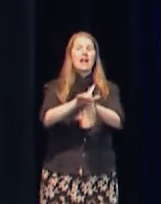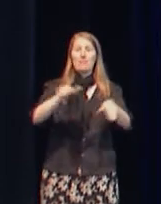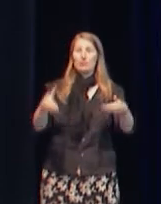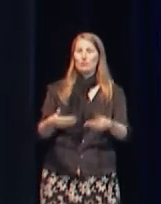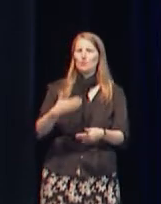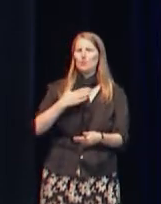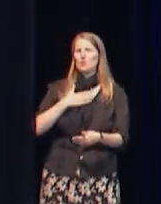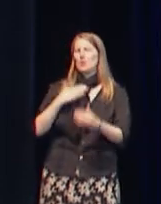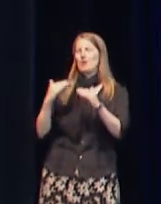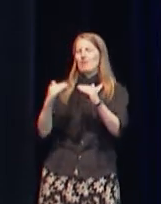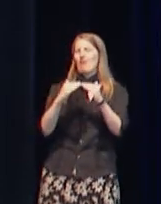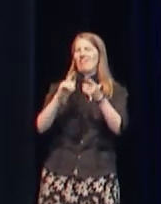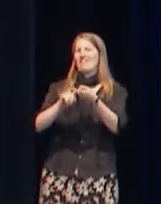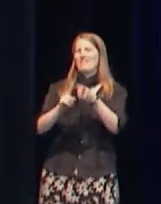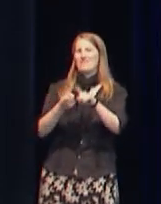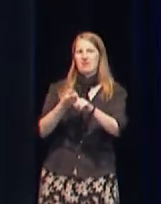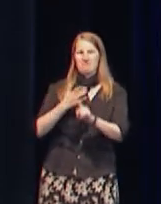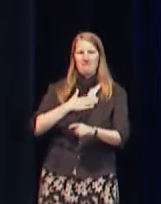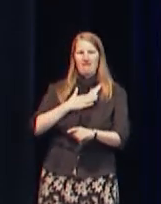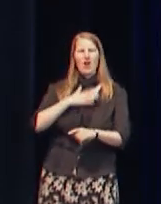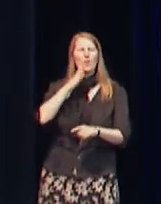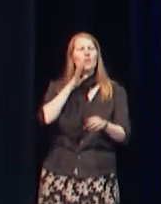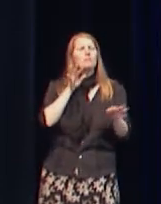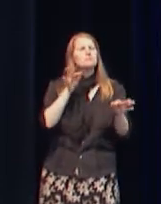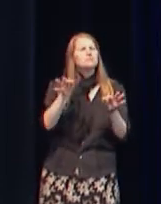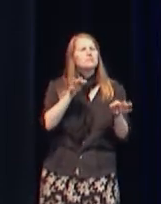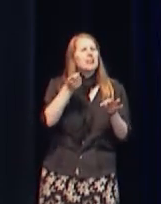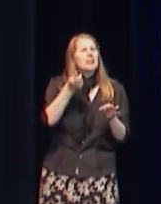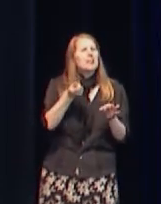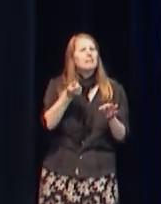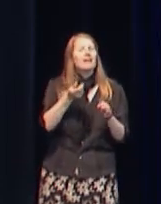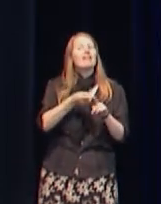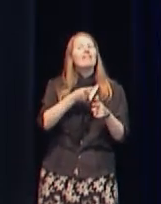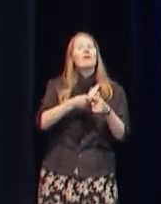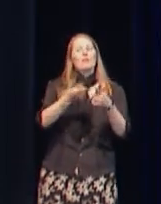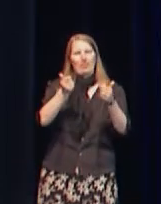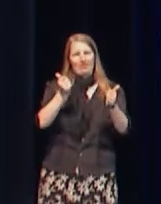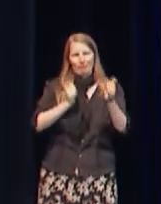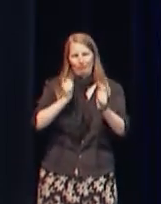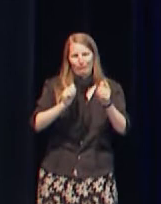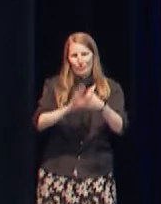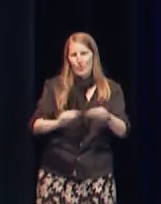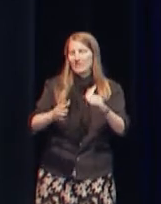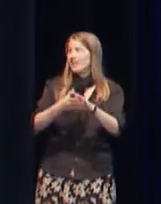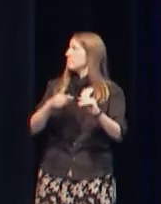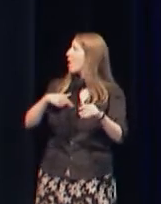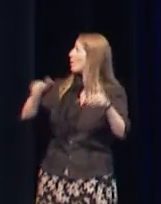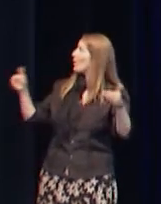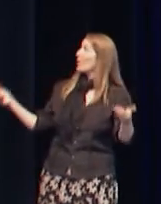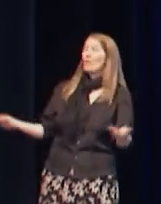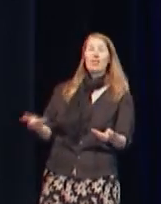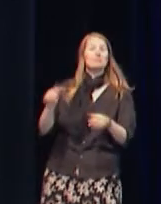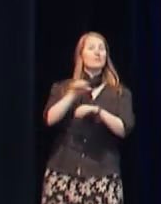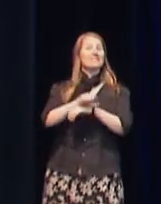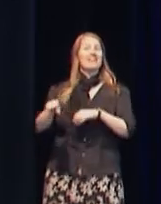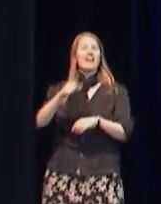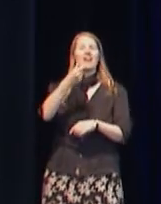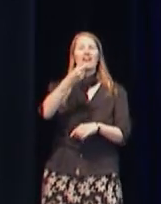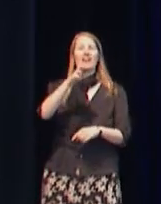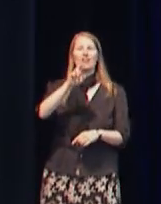and friends that are going to tell you a little bit before we go right into the storytelling. So if I could welcome to the stage Greg Leibach and